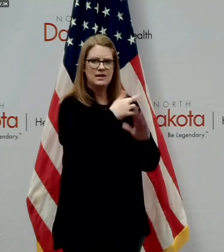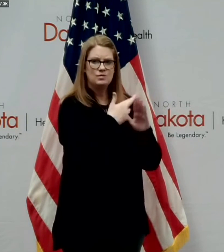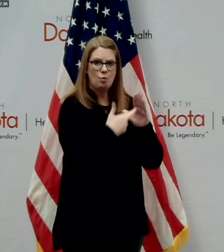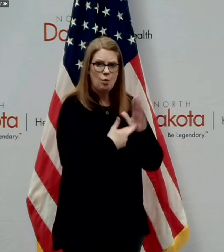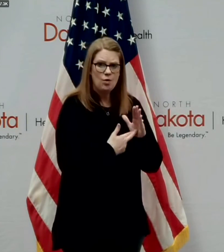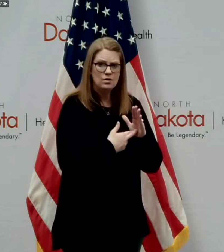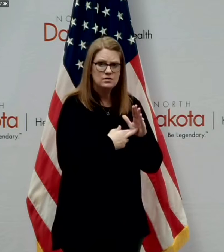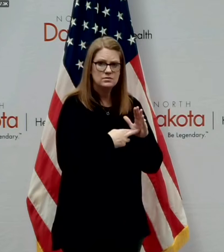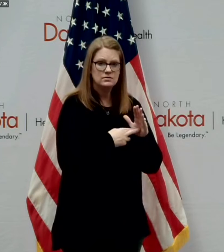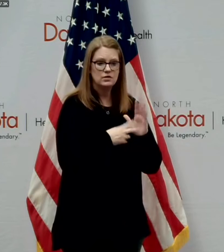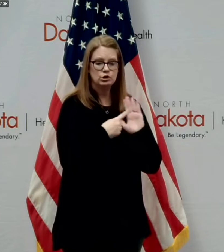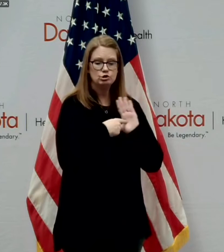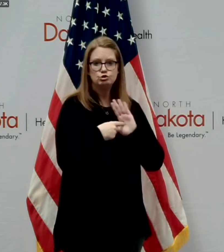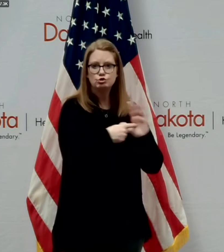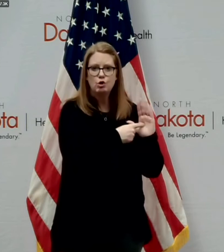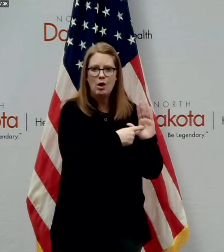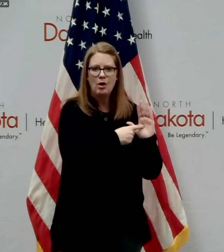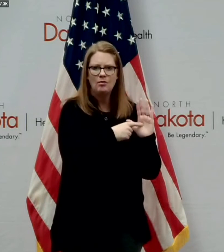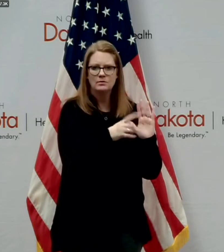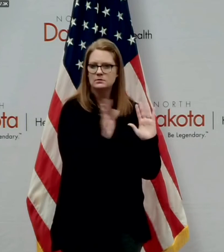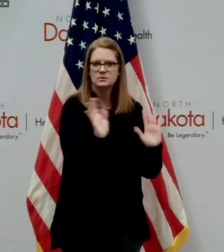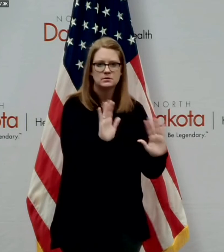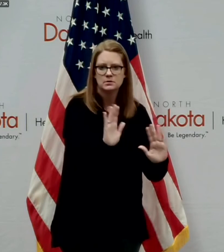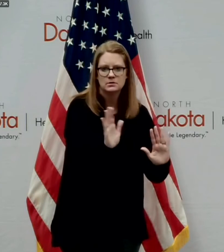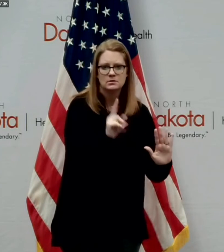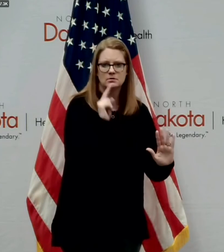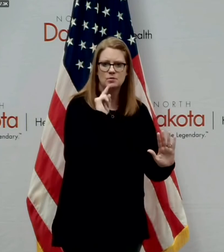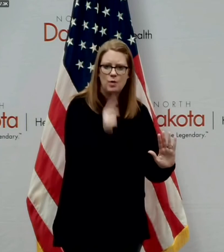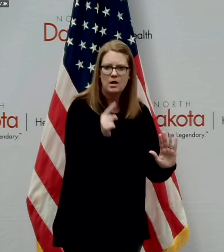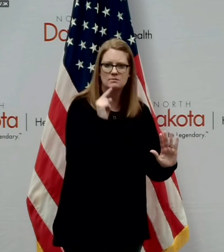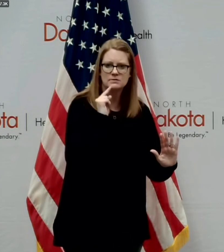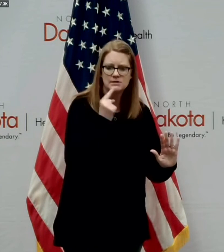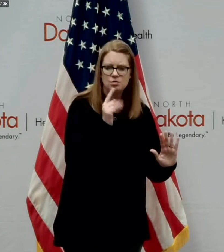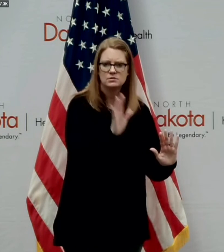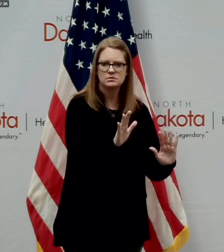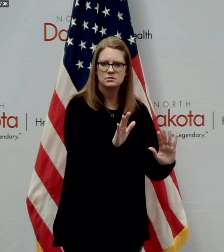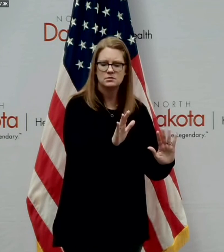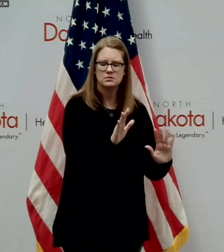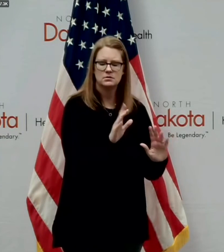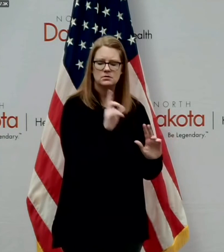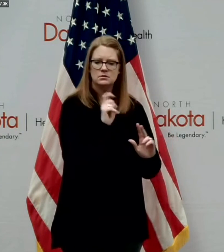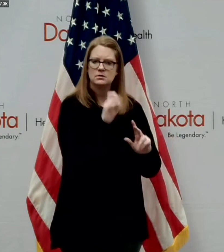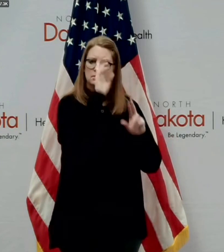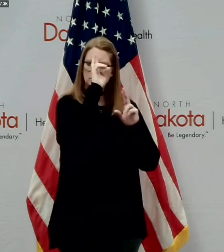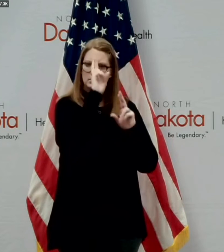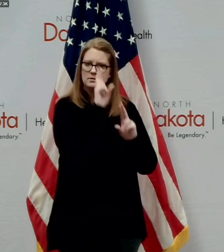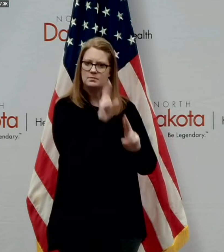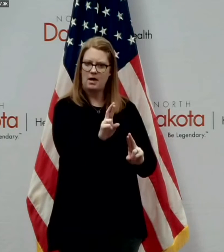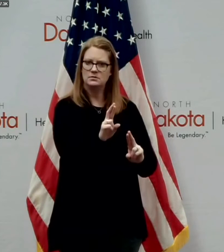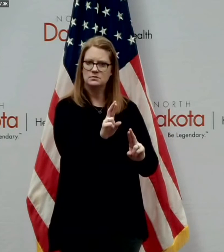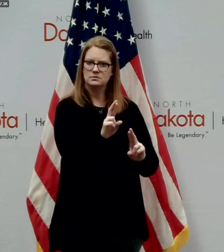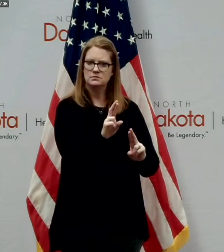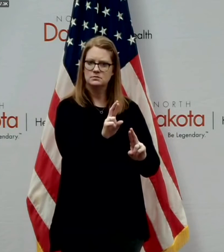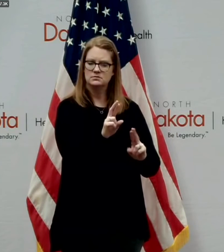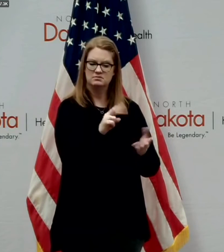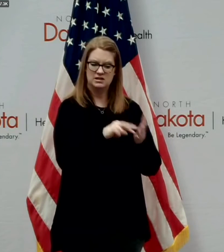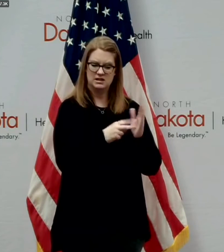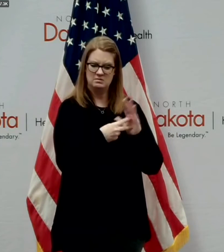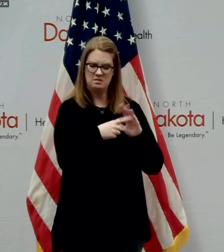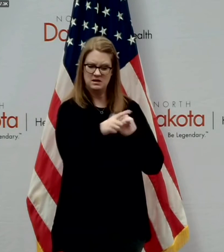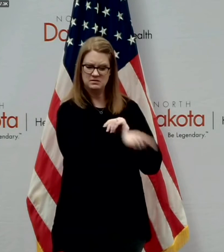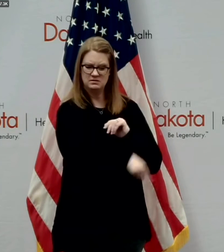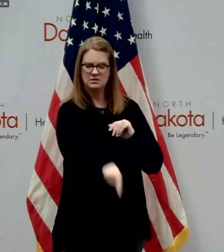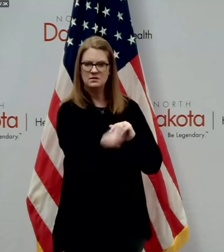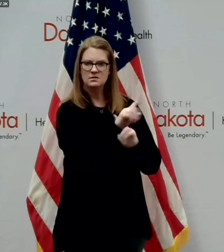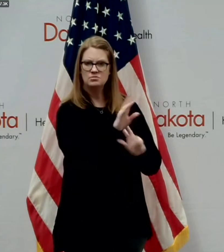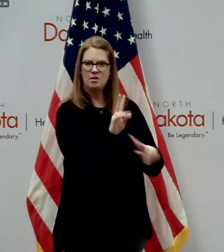for show or play. This is real. So we really, really need to respect what this means to our people.